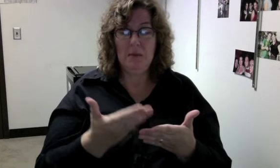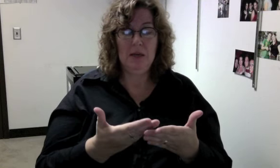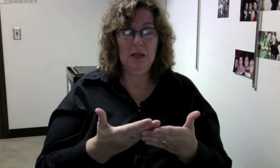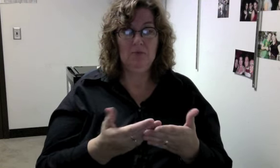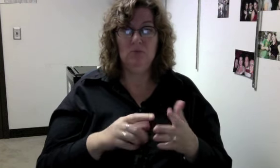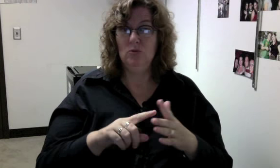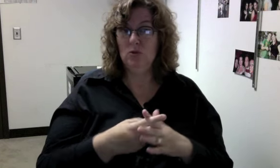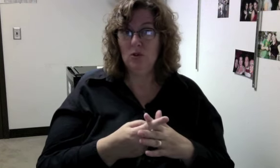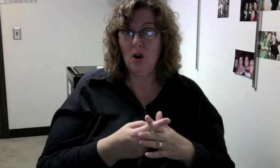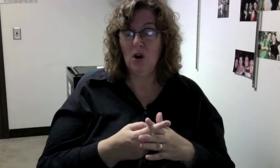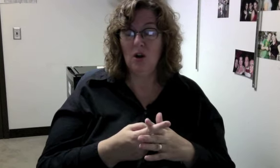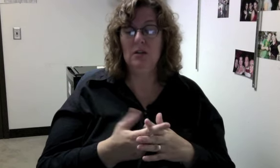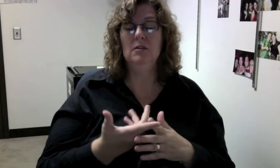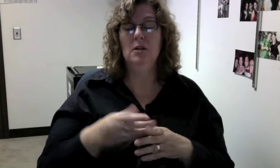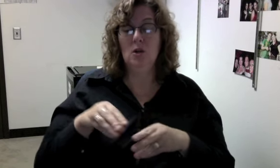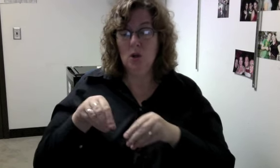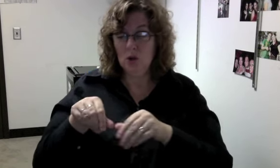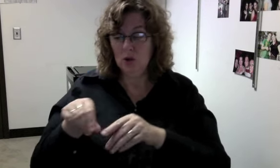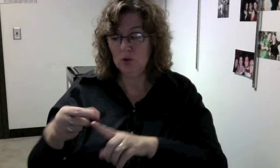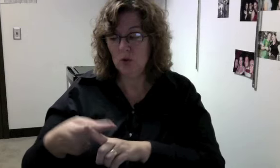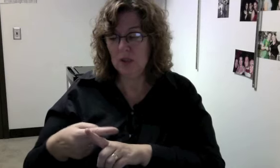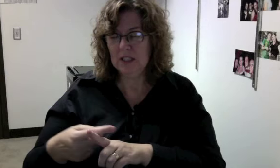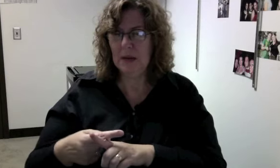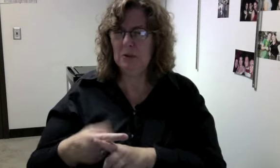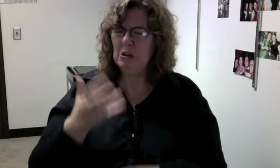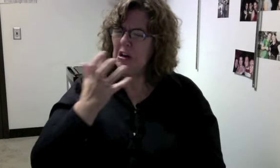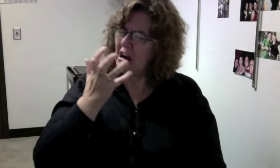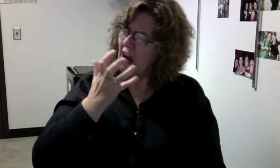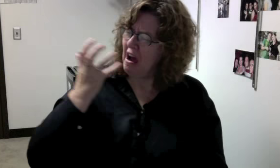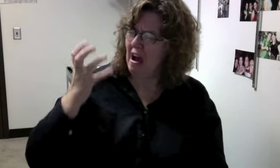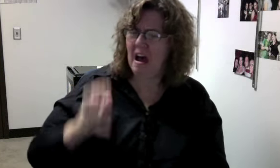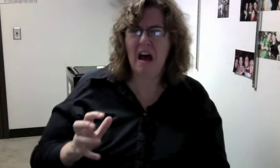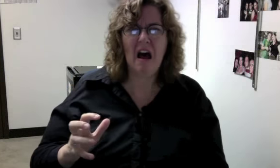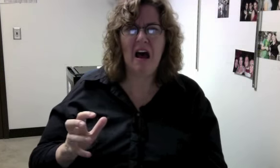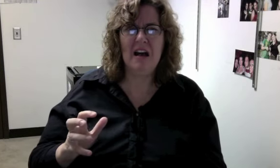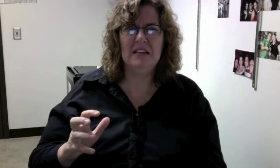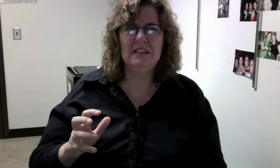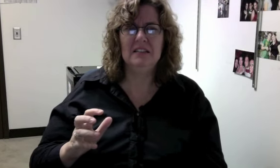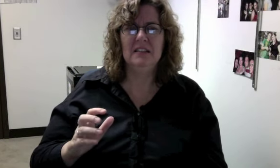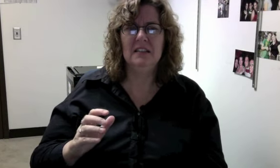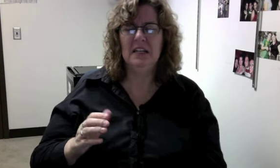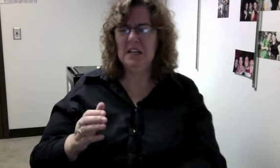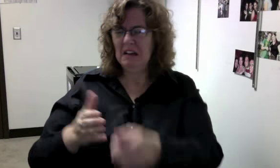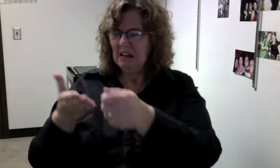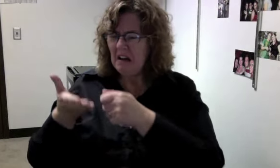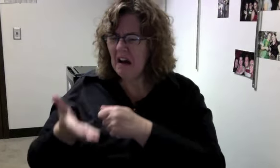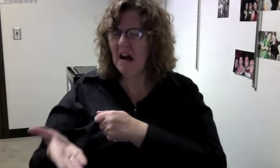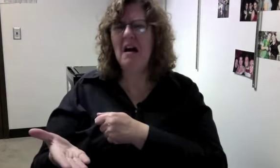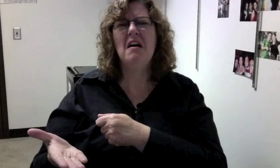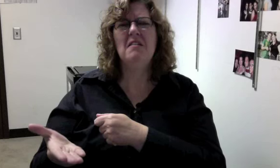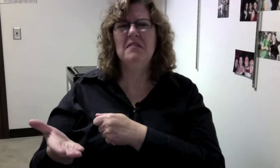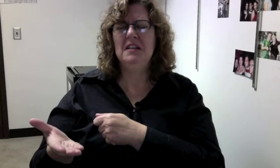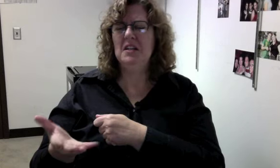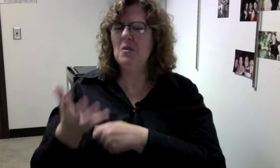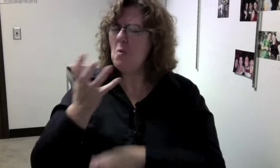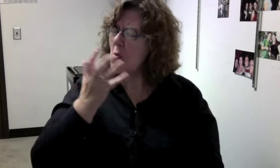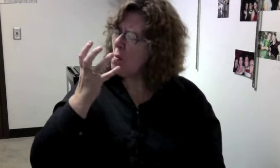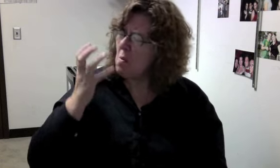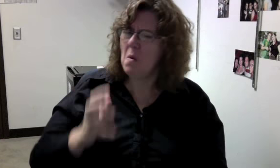For example, you may have soil that is very, very hot, that you keep in an oven or keep it in a very a warm place, and it's very